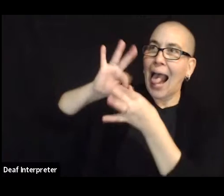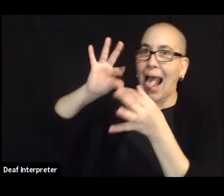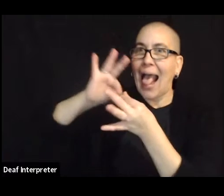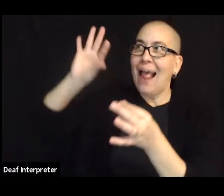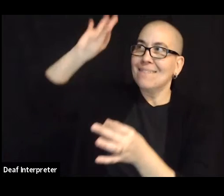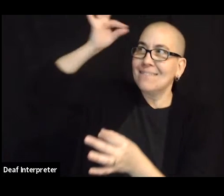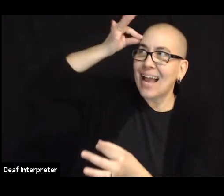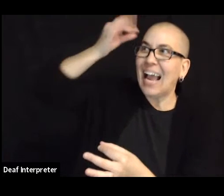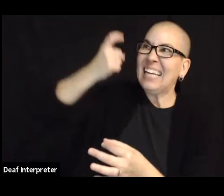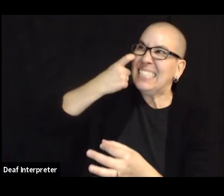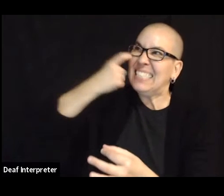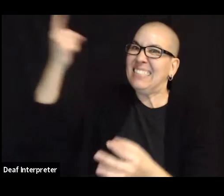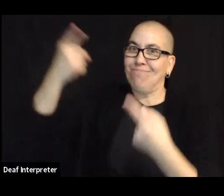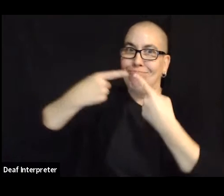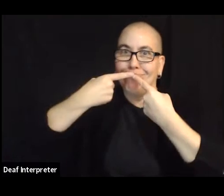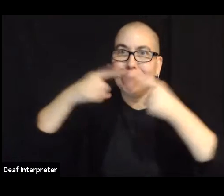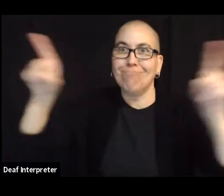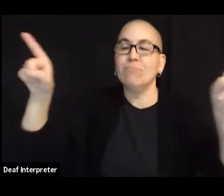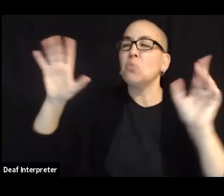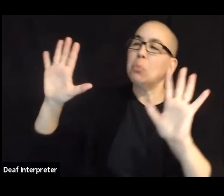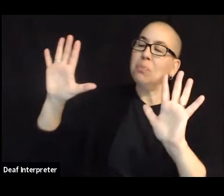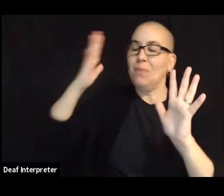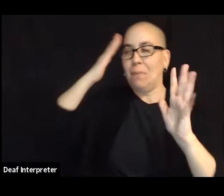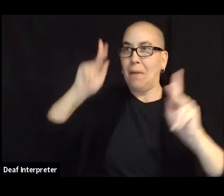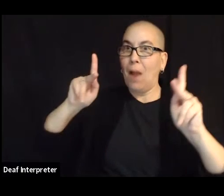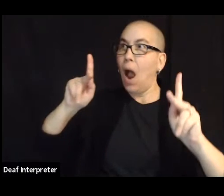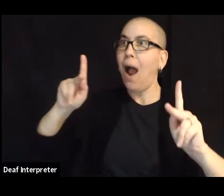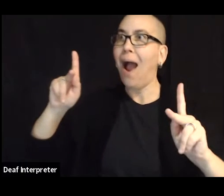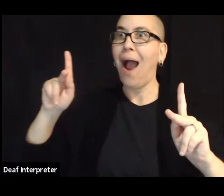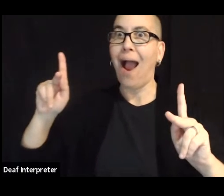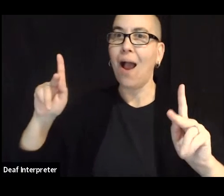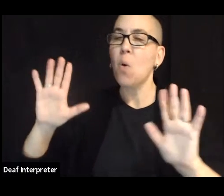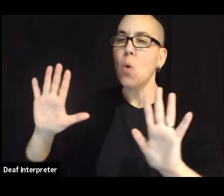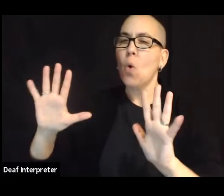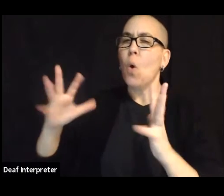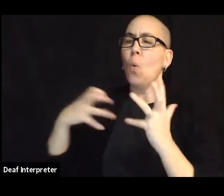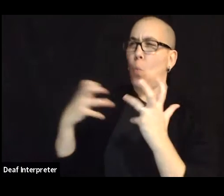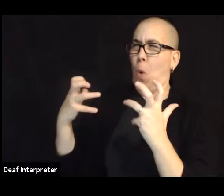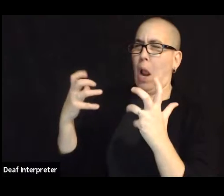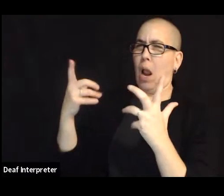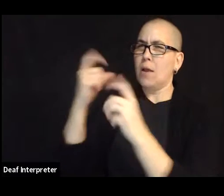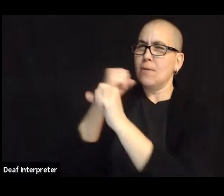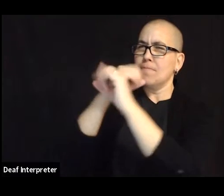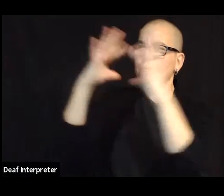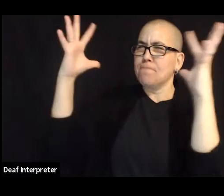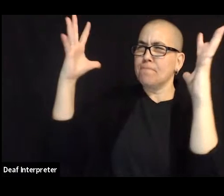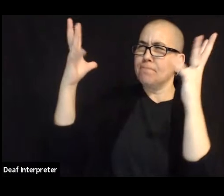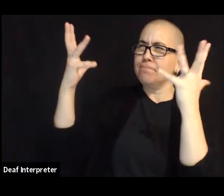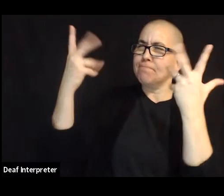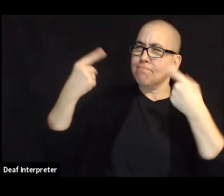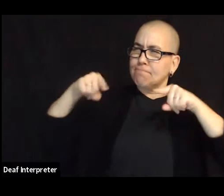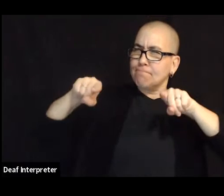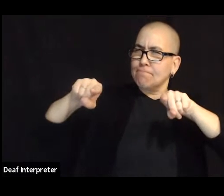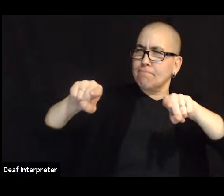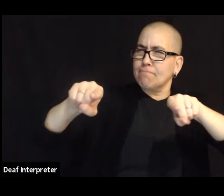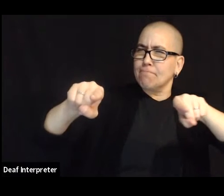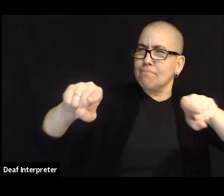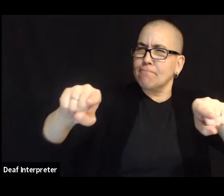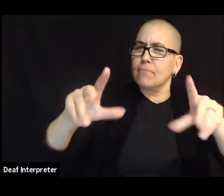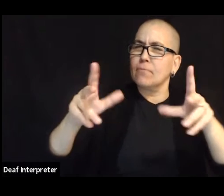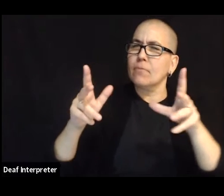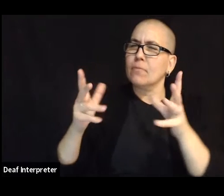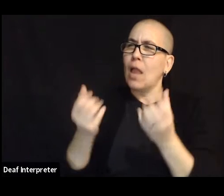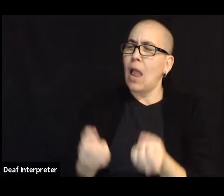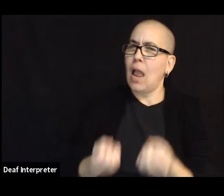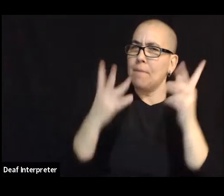the doses they send to states based on the number of people they've vaccinated so far. And we're about average, as we've talked about before.